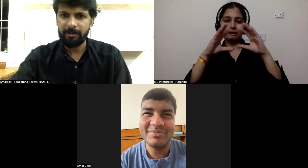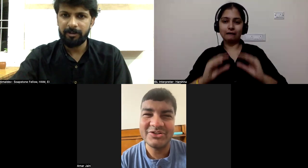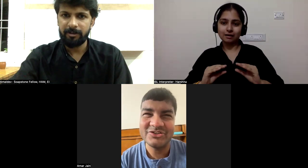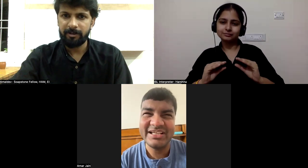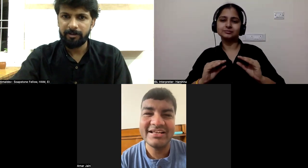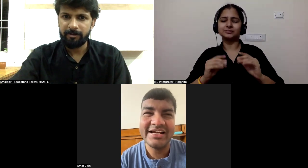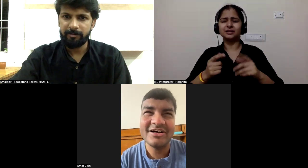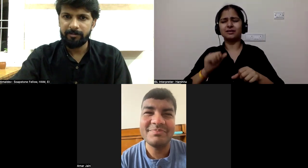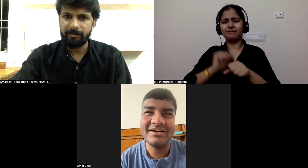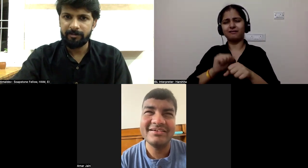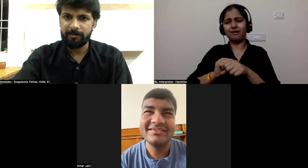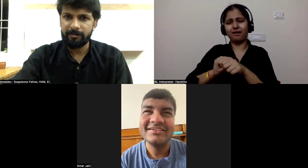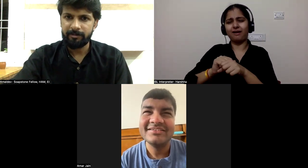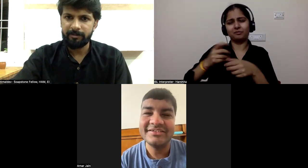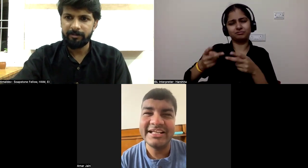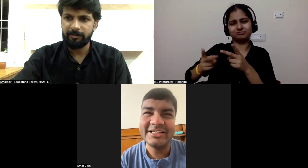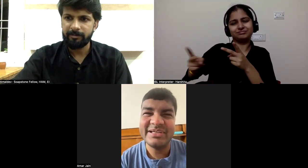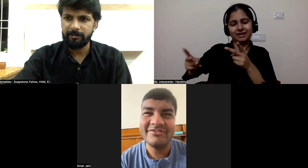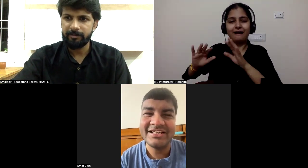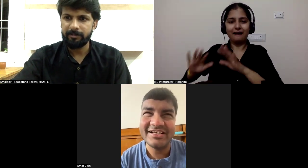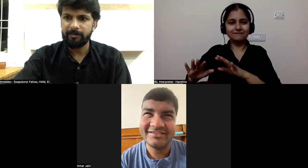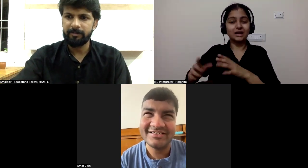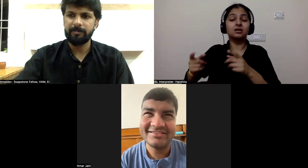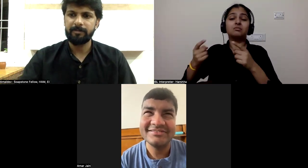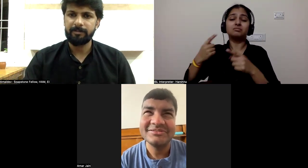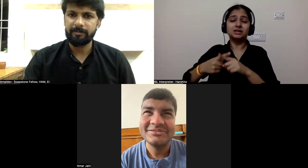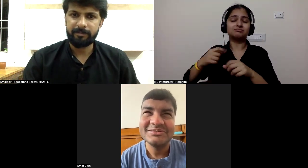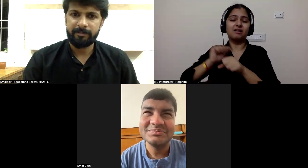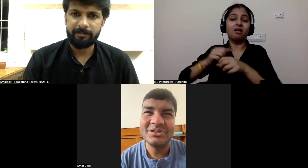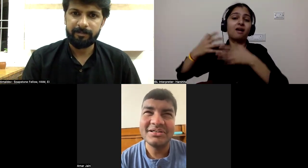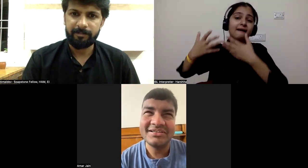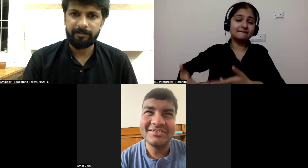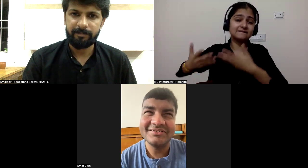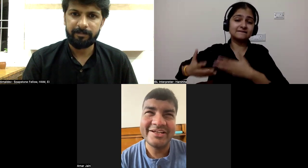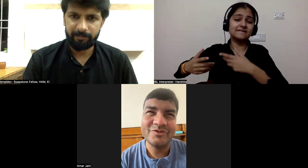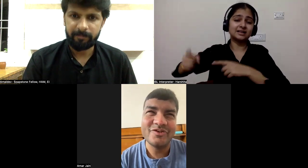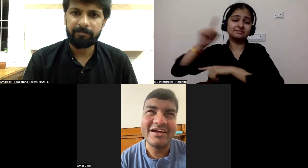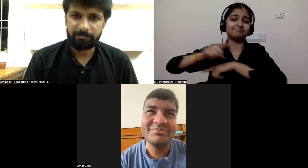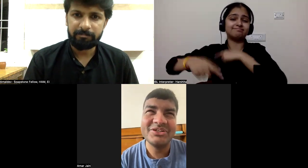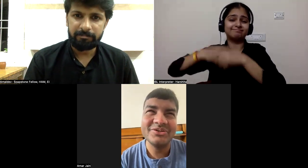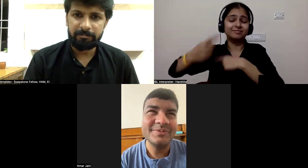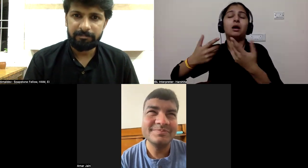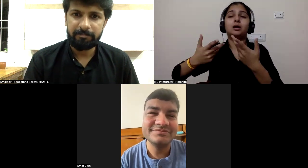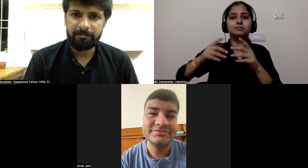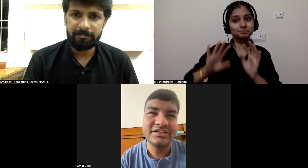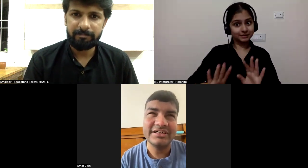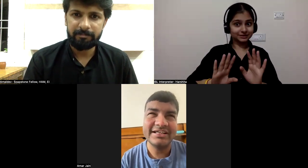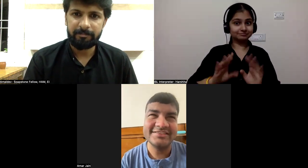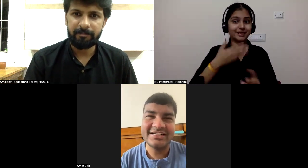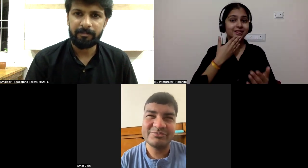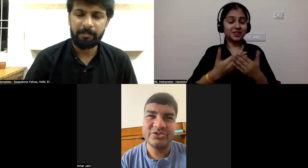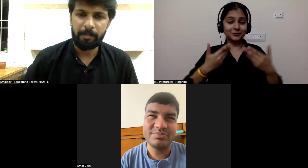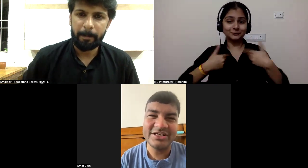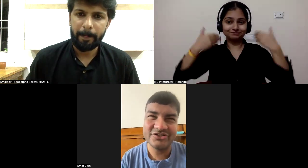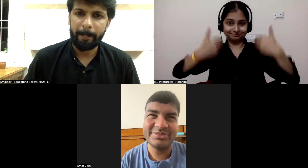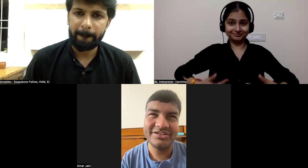couple of matters being lined up and the days being very hectic. But thank you for having me here. It's